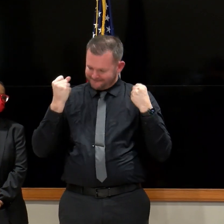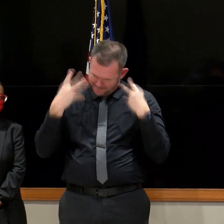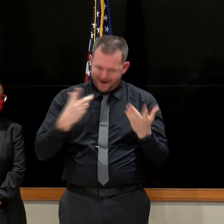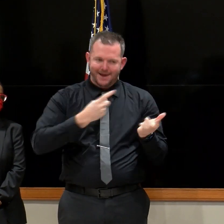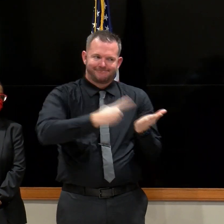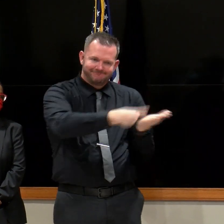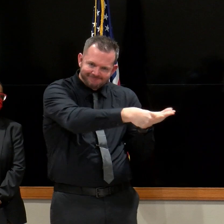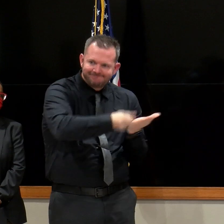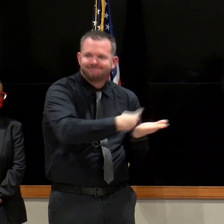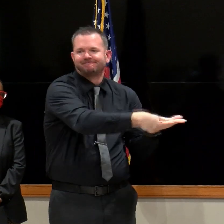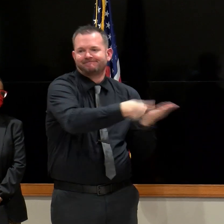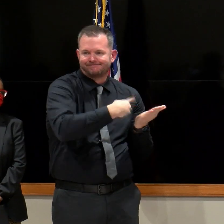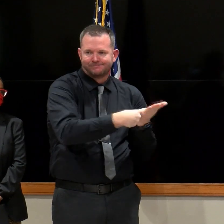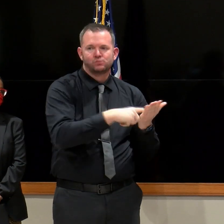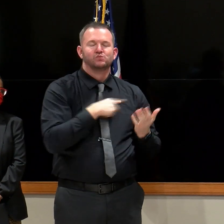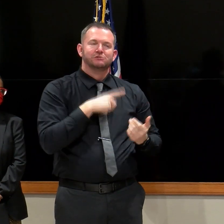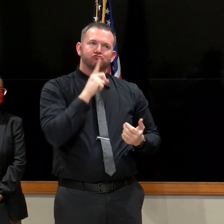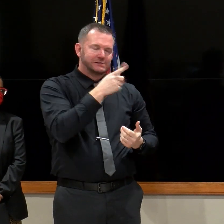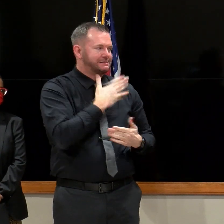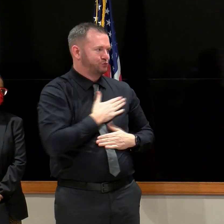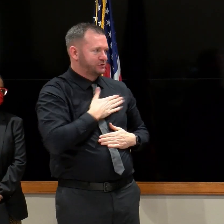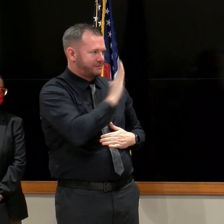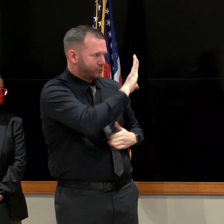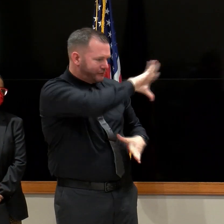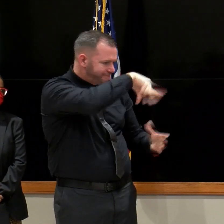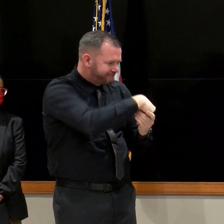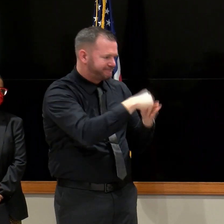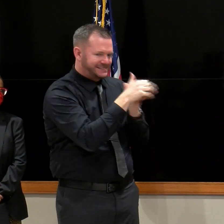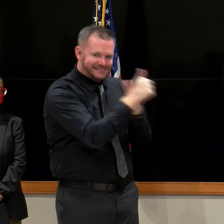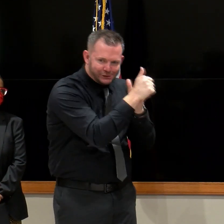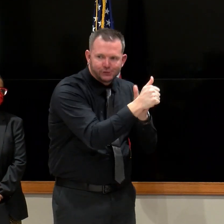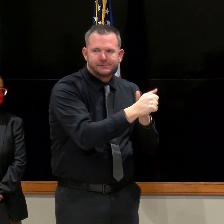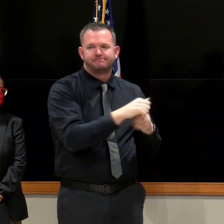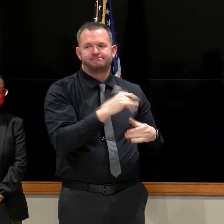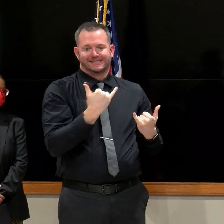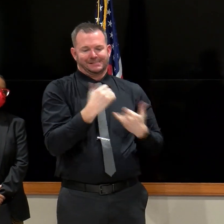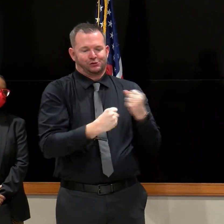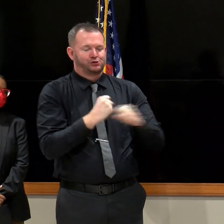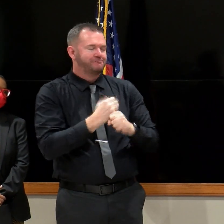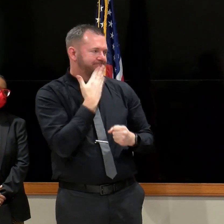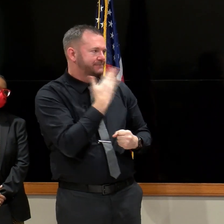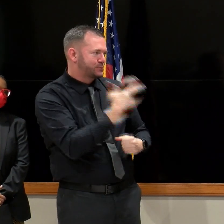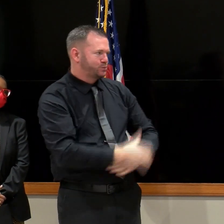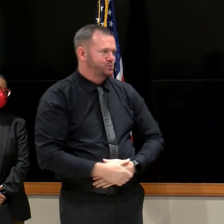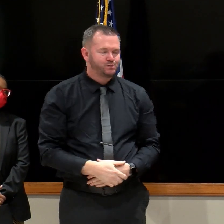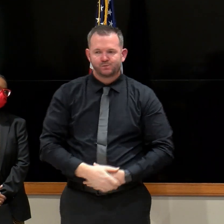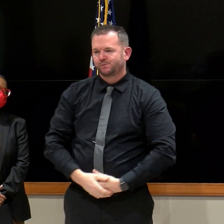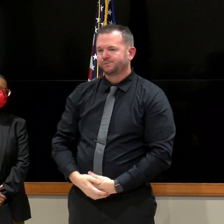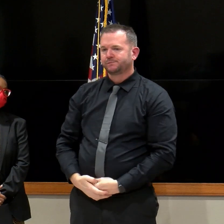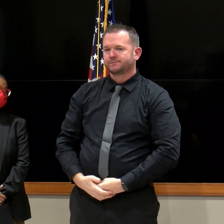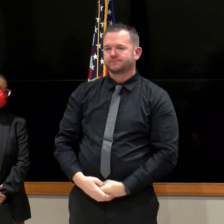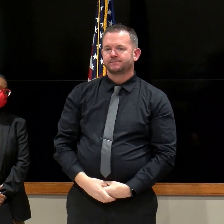and just really appreciate your leadership during this entire year. Thank you.